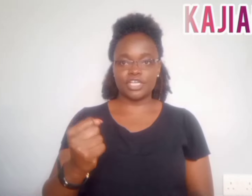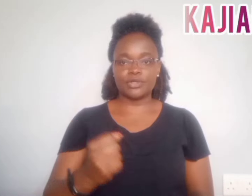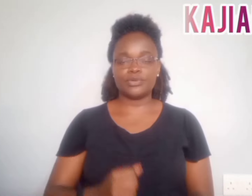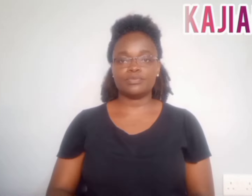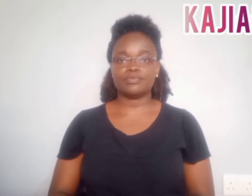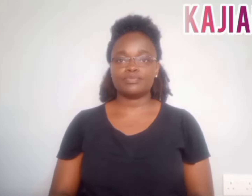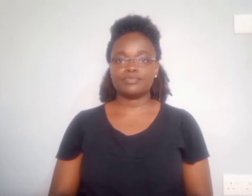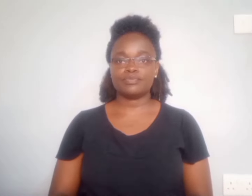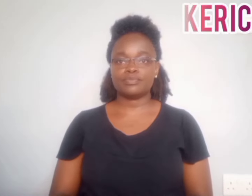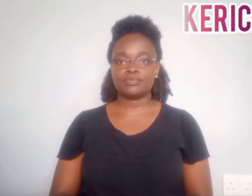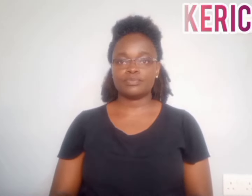Kajiado.